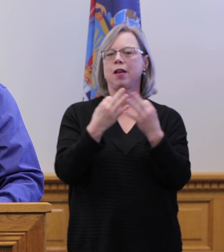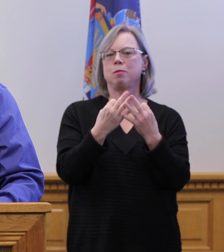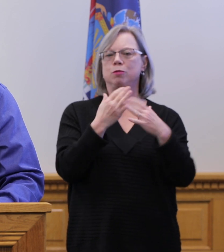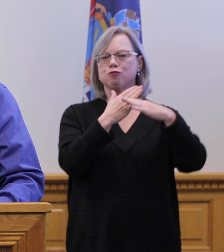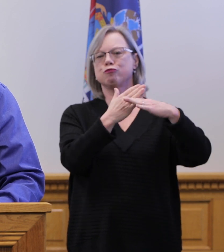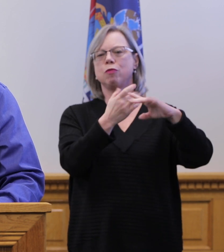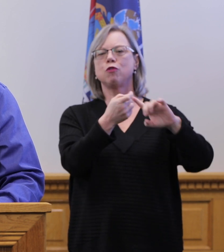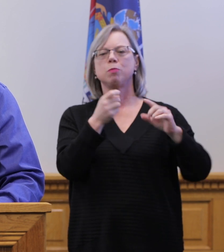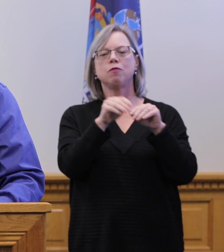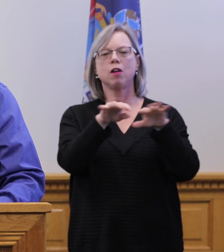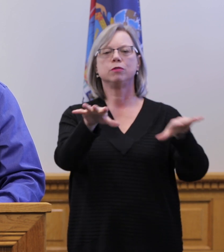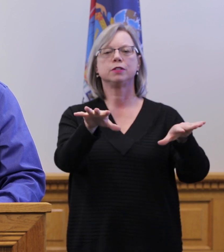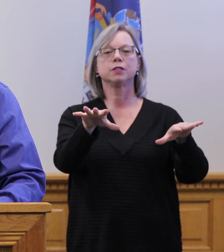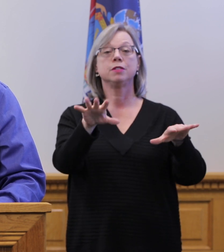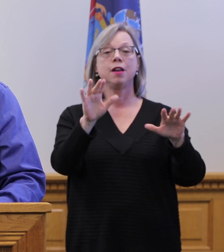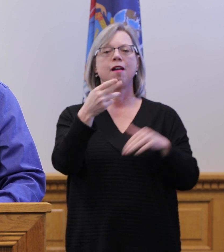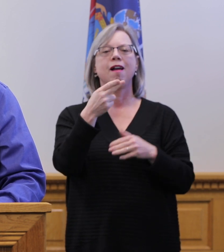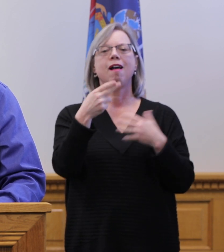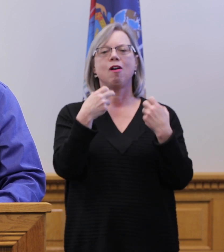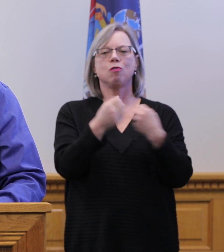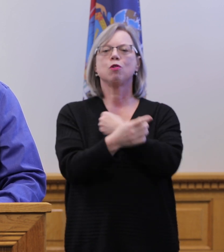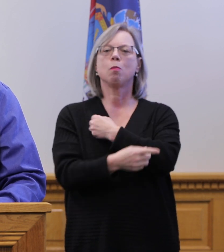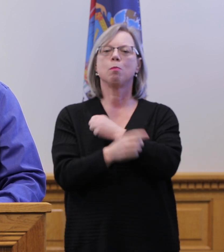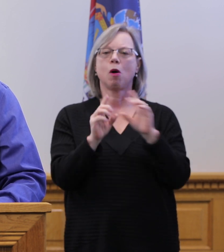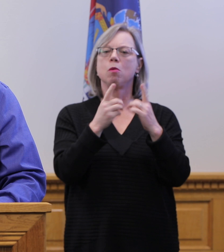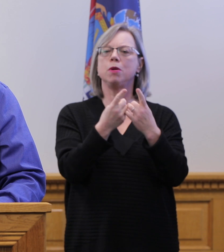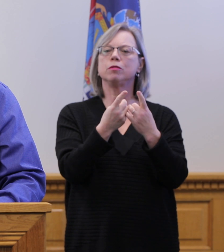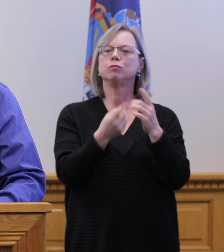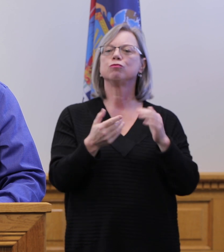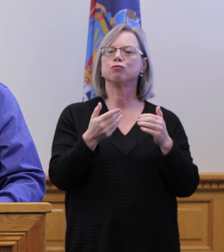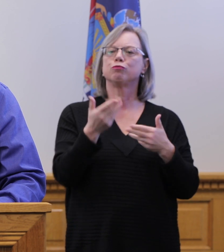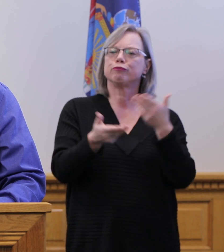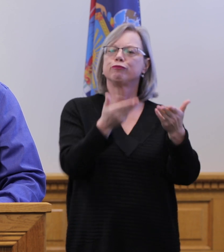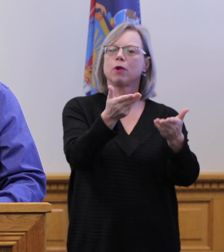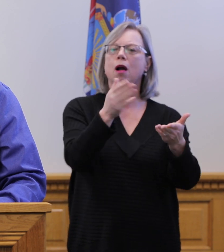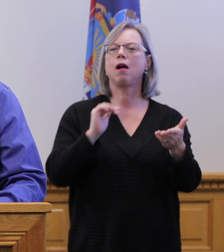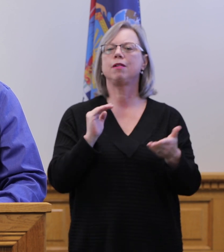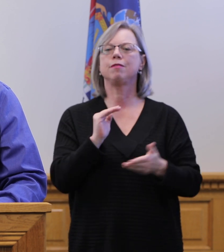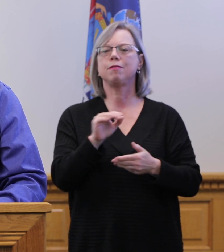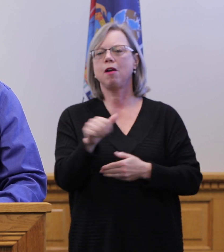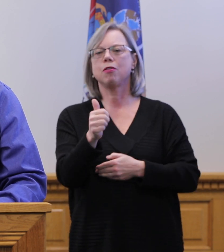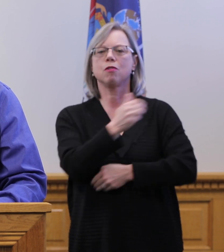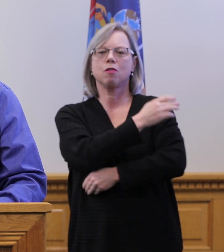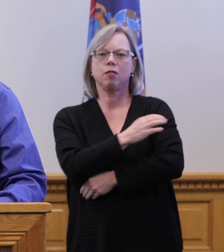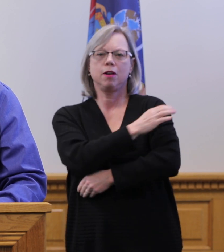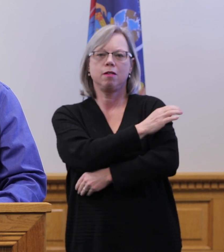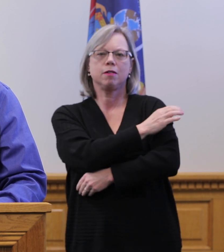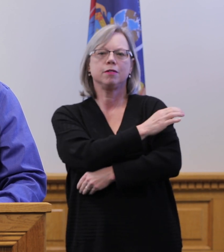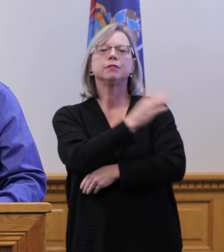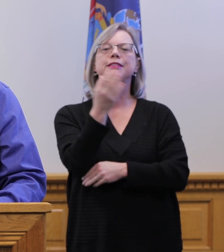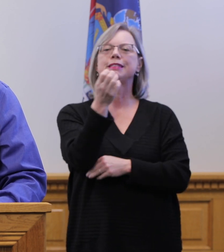Department is hosting another mini clinic scheduled for Saturday, May 15th from 11 to 11:30 at the G. Ray Bodley High School in